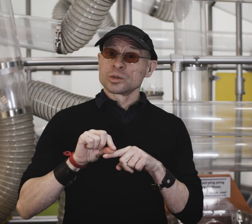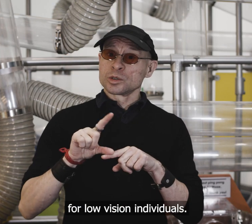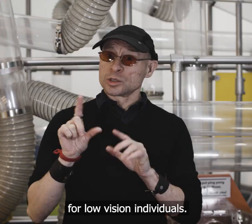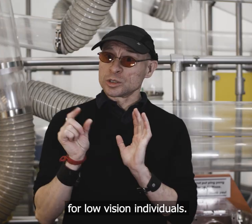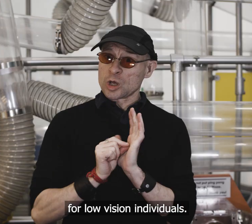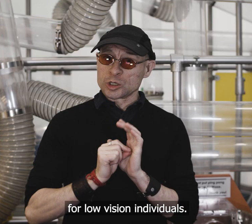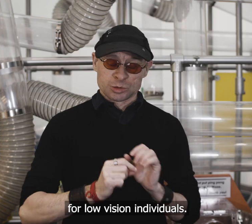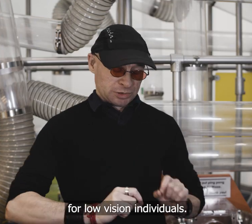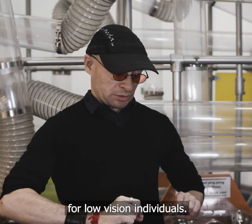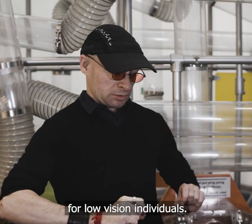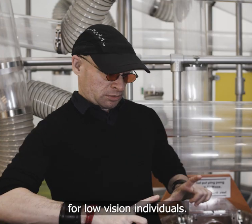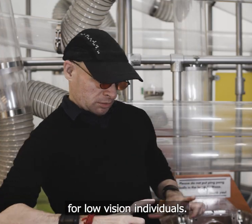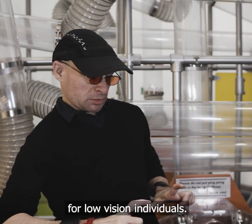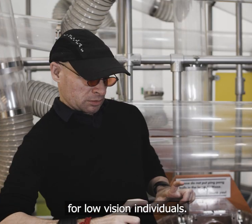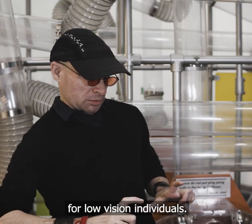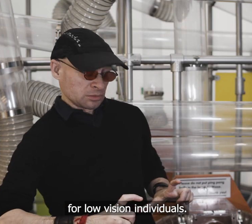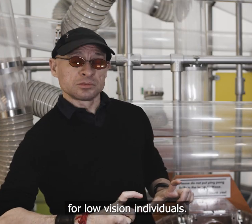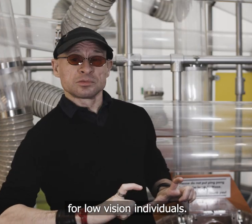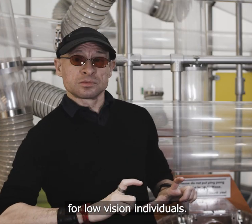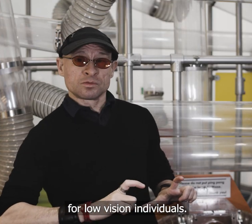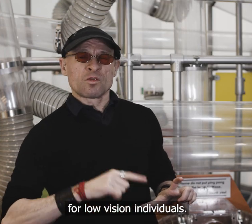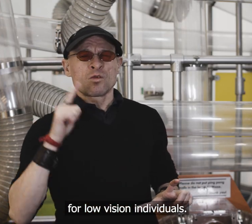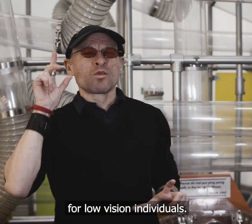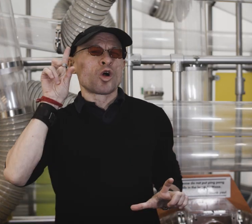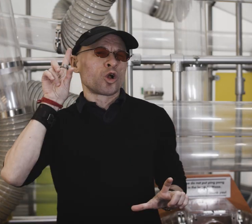for low vision individuals.